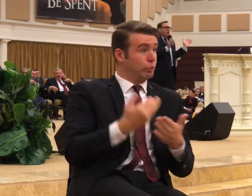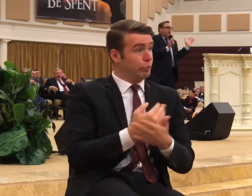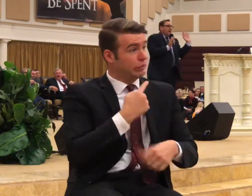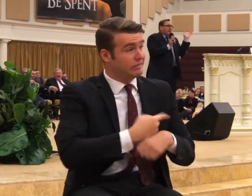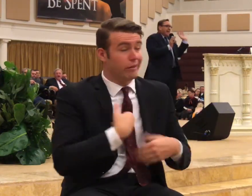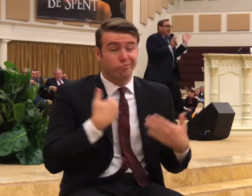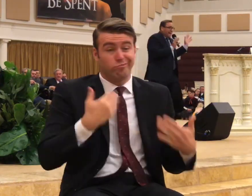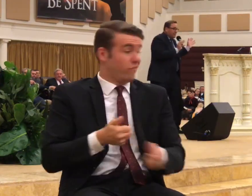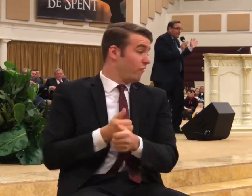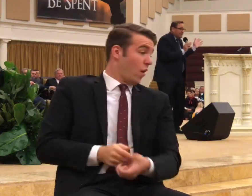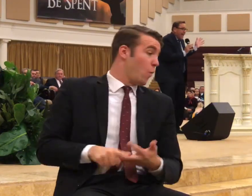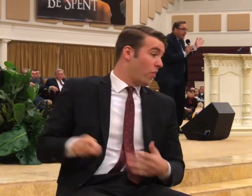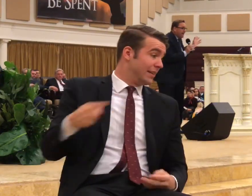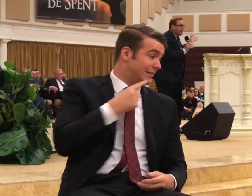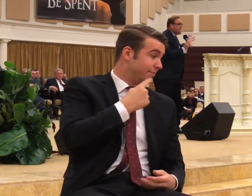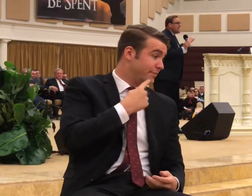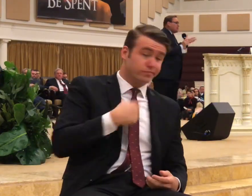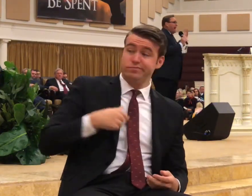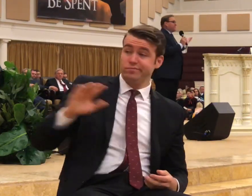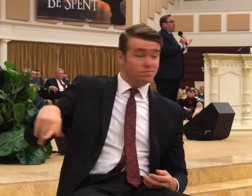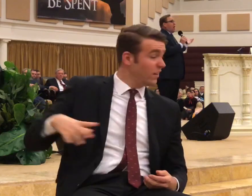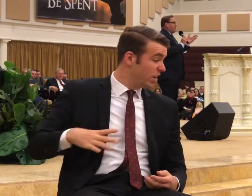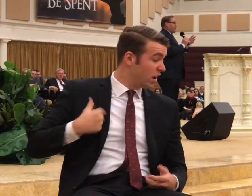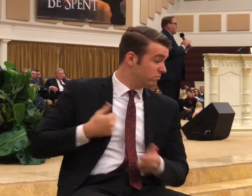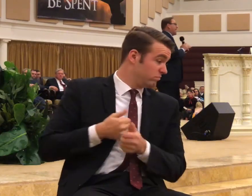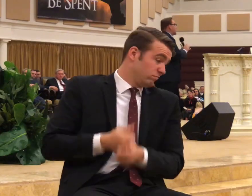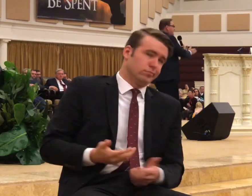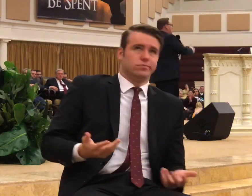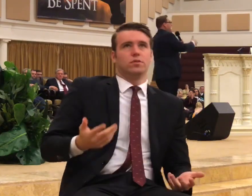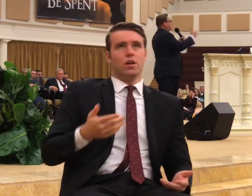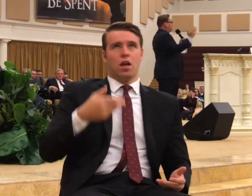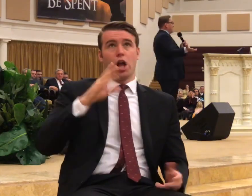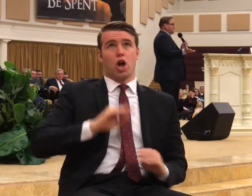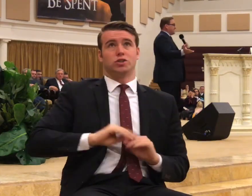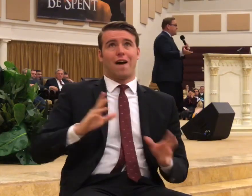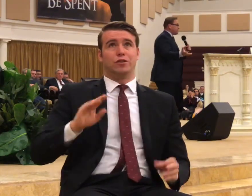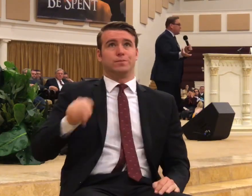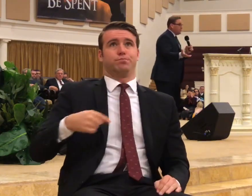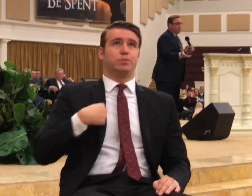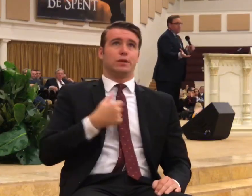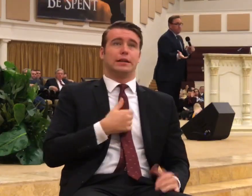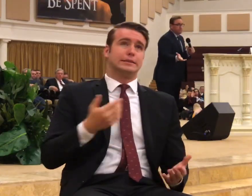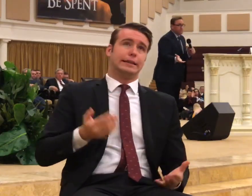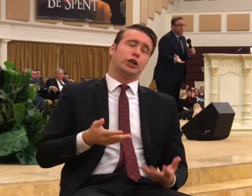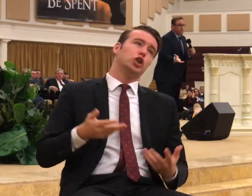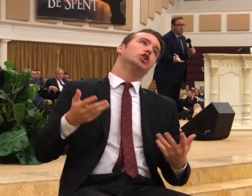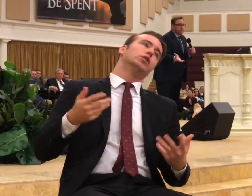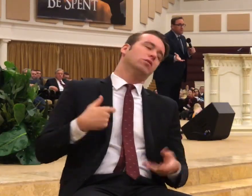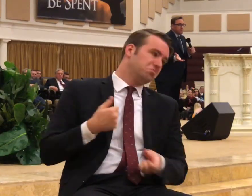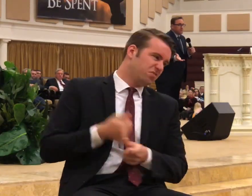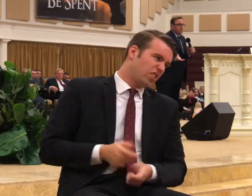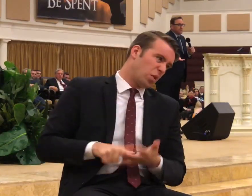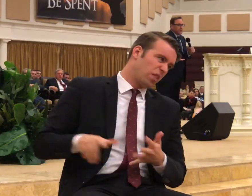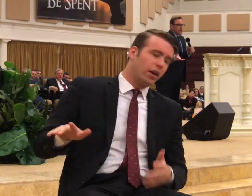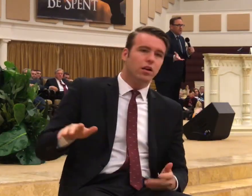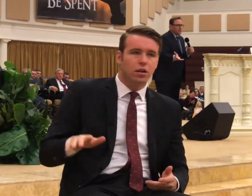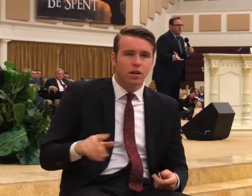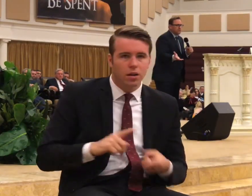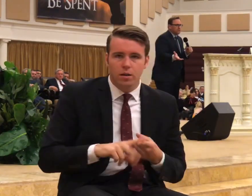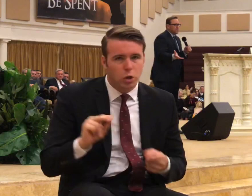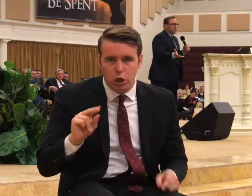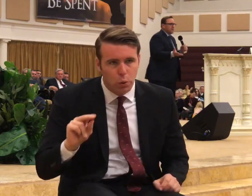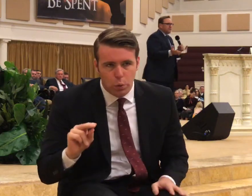give in here and let a little bit down here. And, you know, after all, God's evidently put us in this new. But